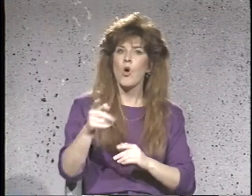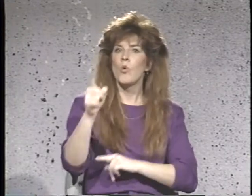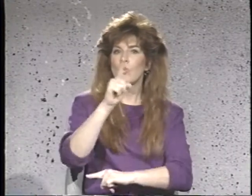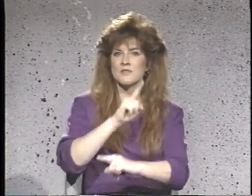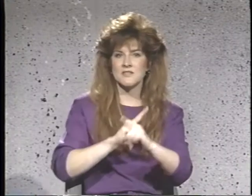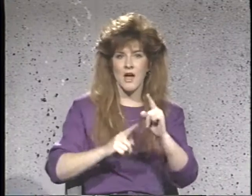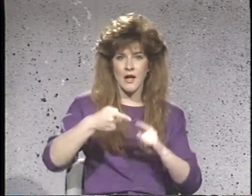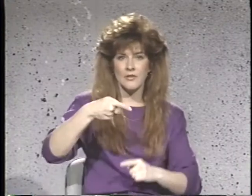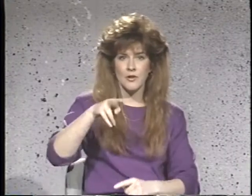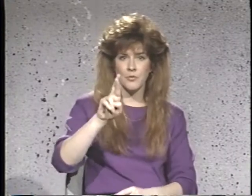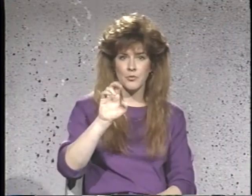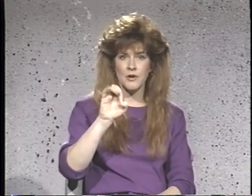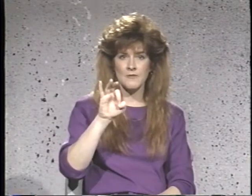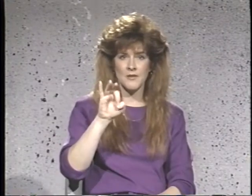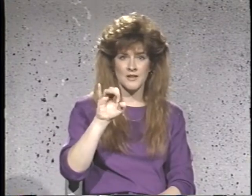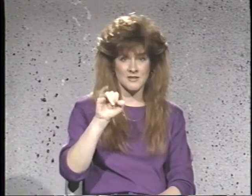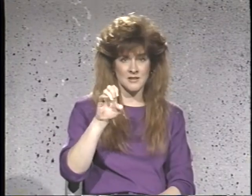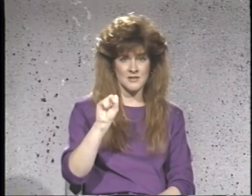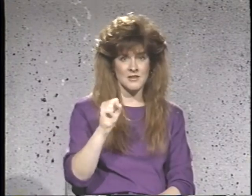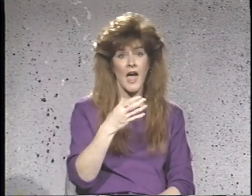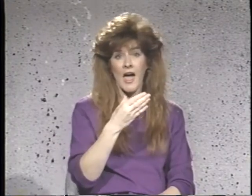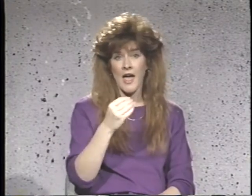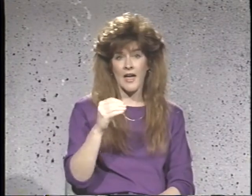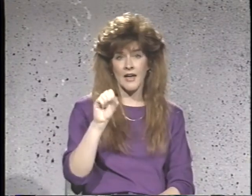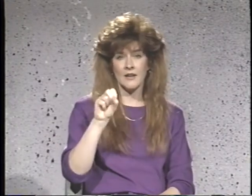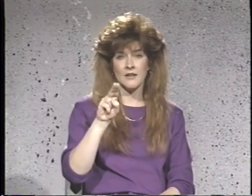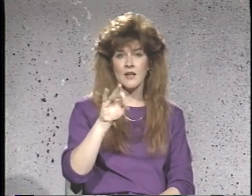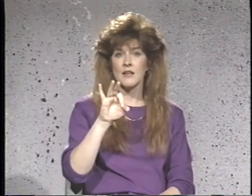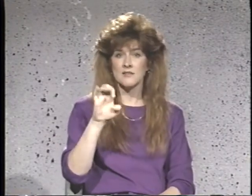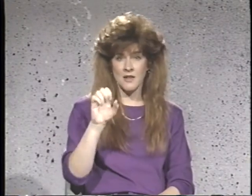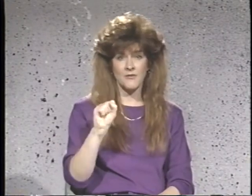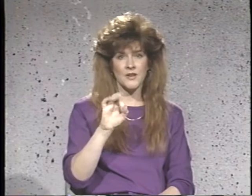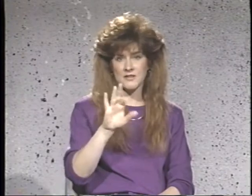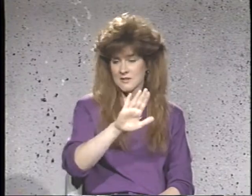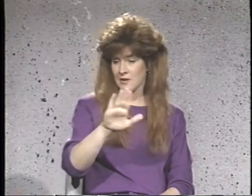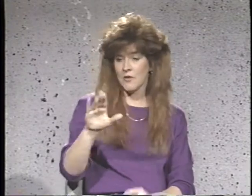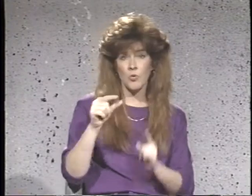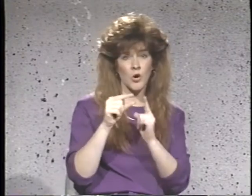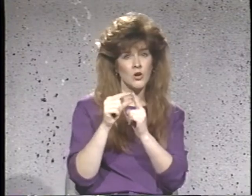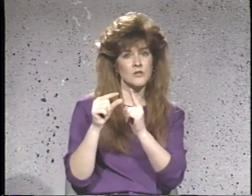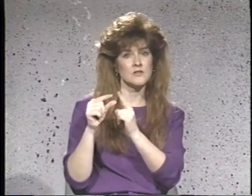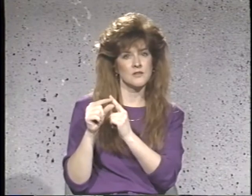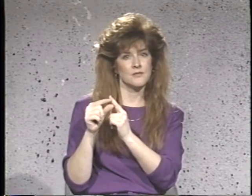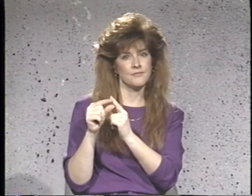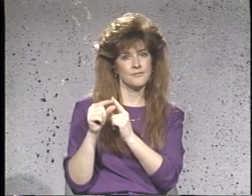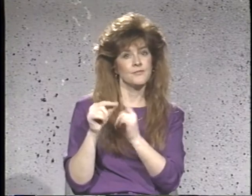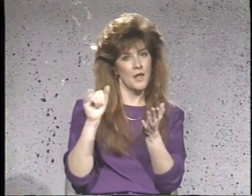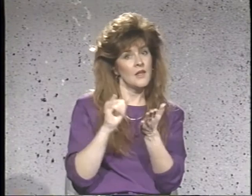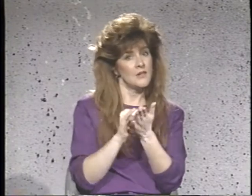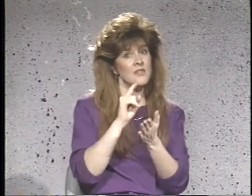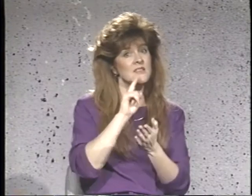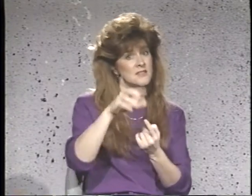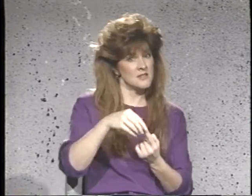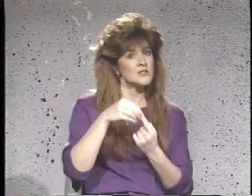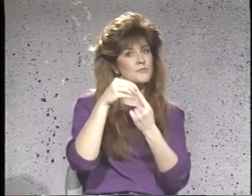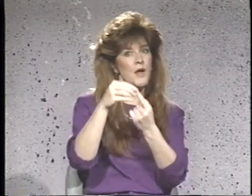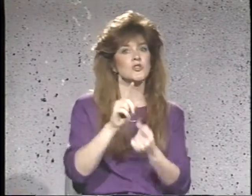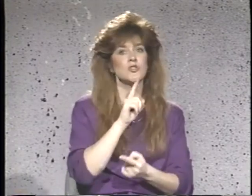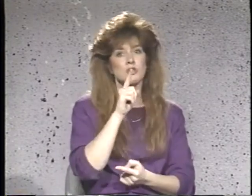will sign the prefixes and suffixes of their words. This is especially